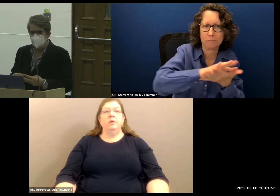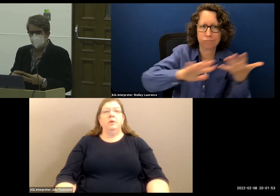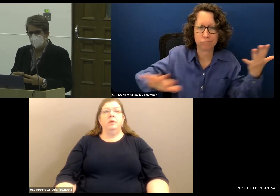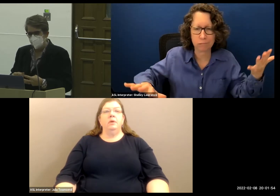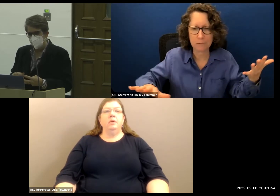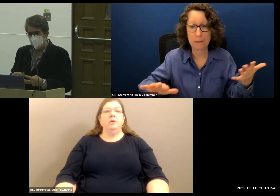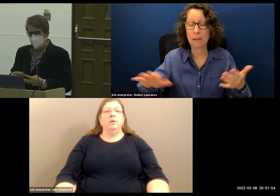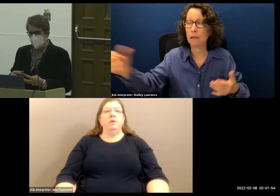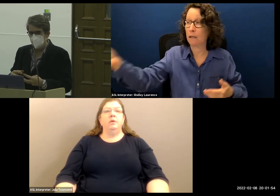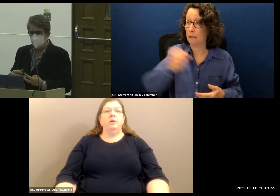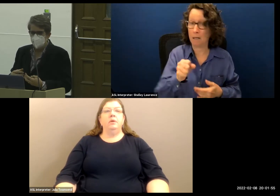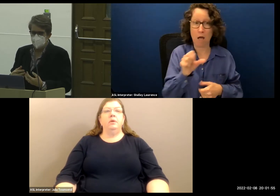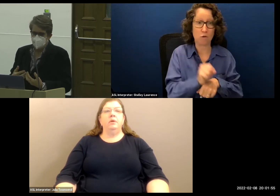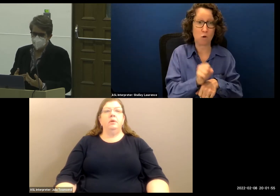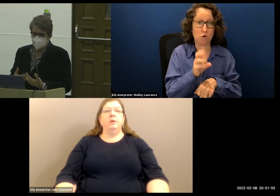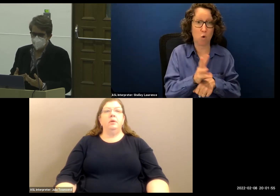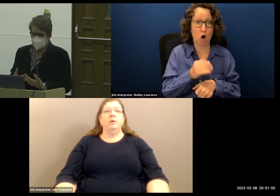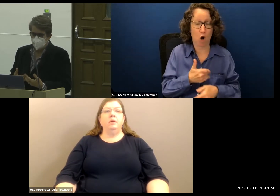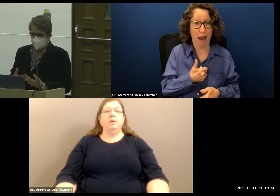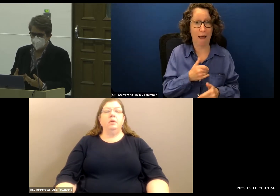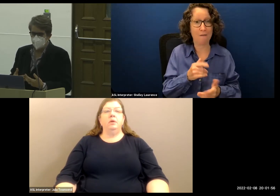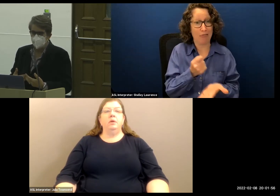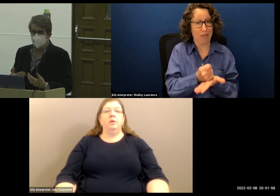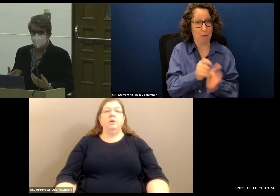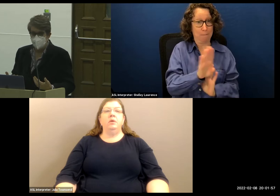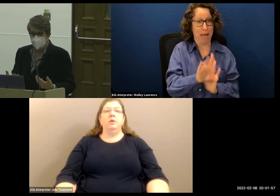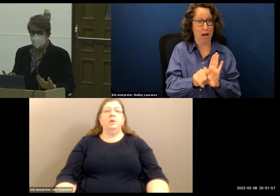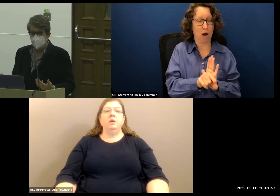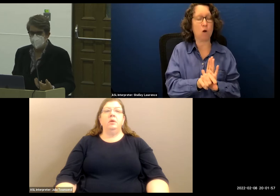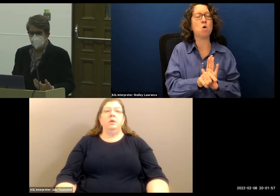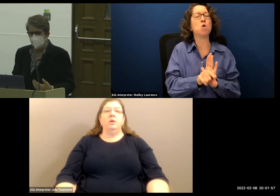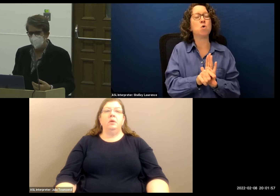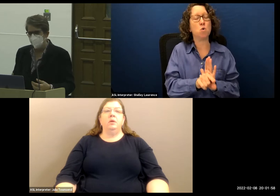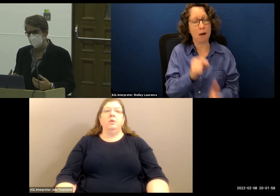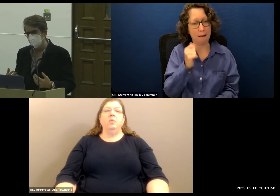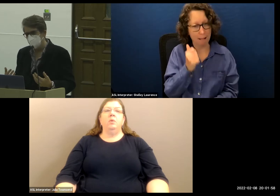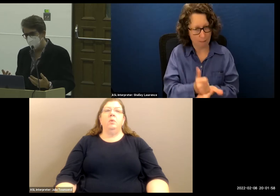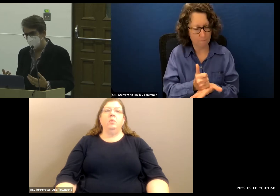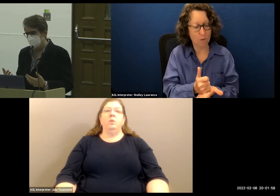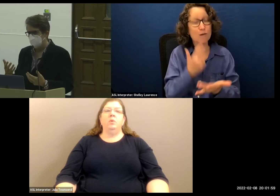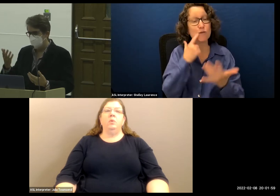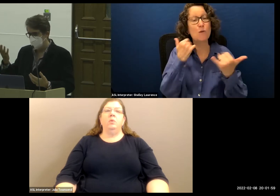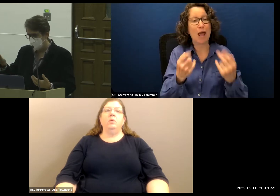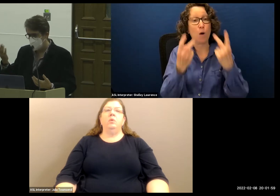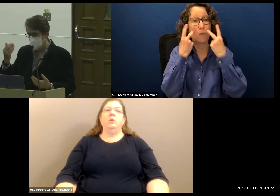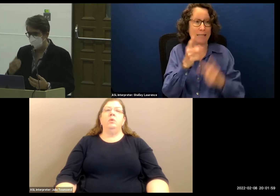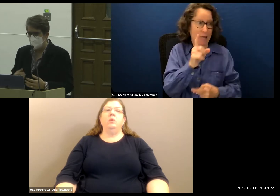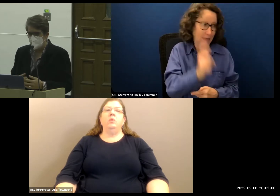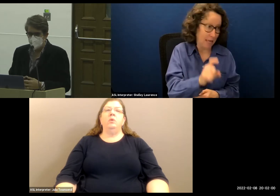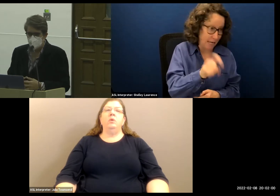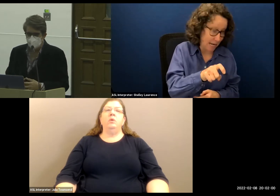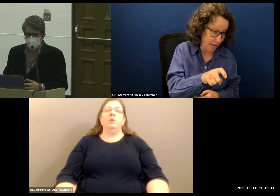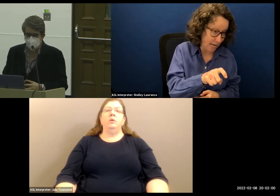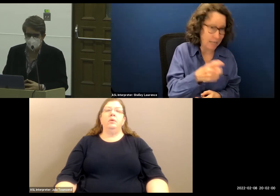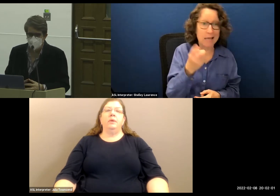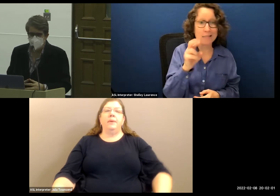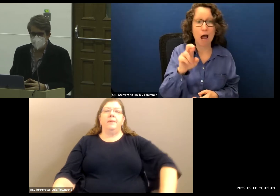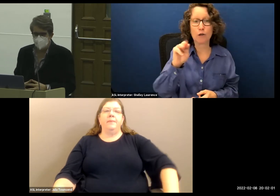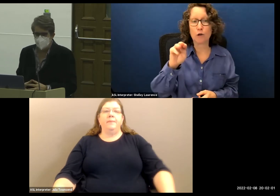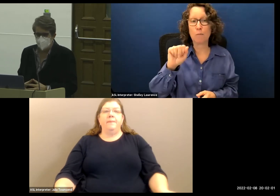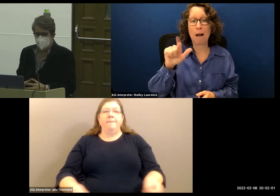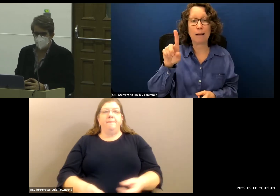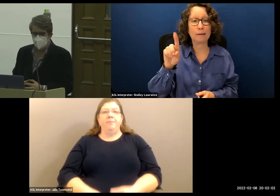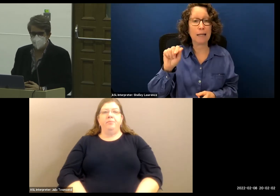Having a social worker who has a therapeutic background is very, very helpful. So now we've seen the need, and Dr. Maldonado